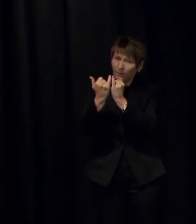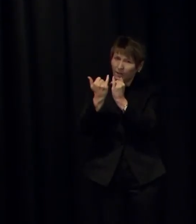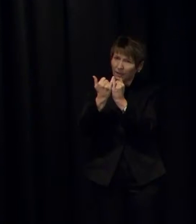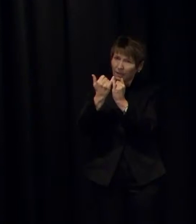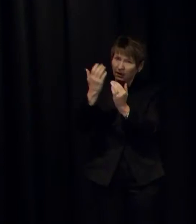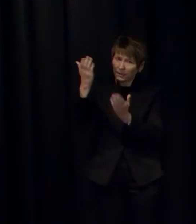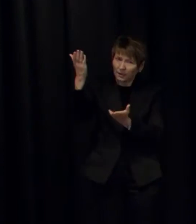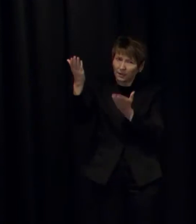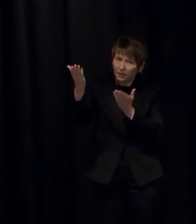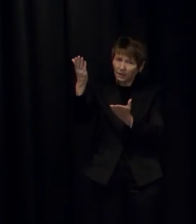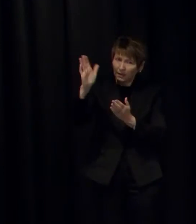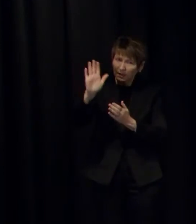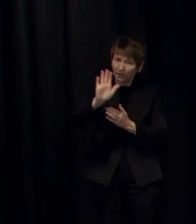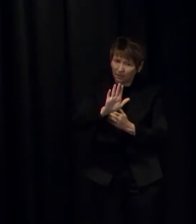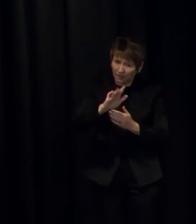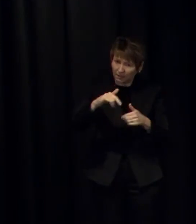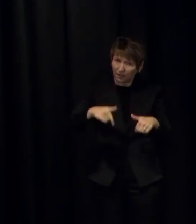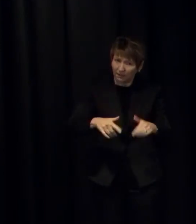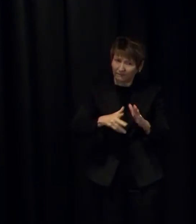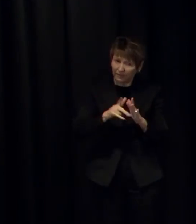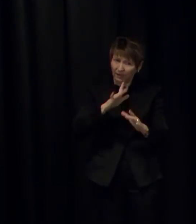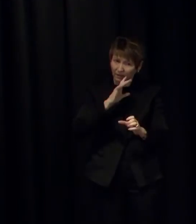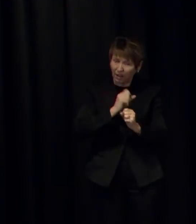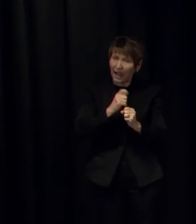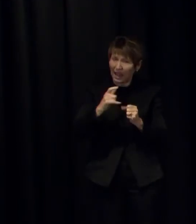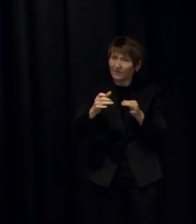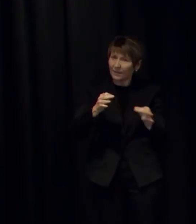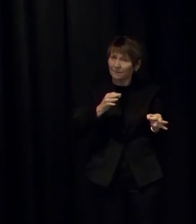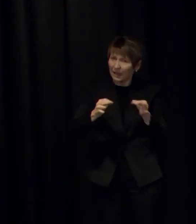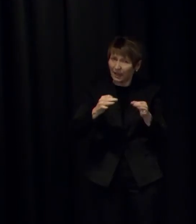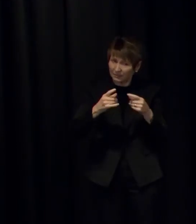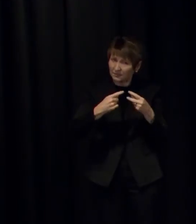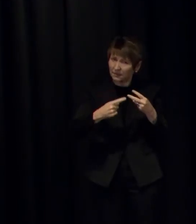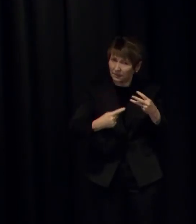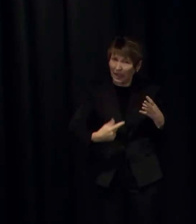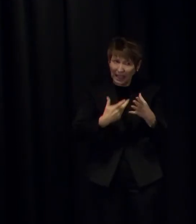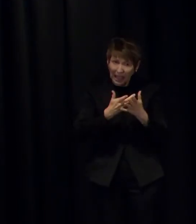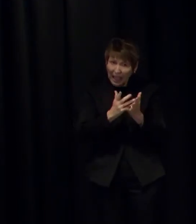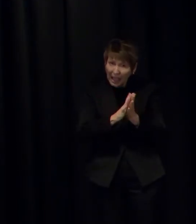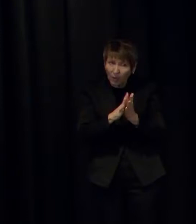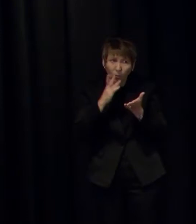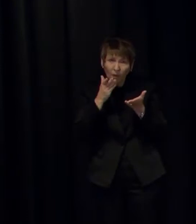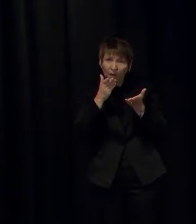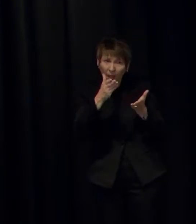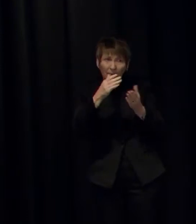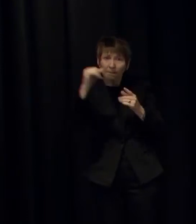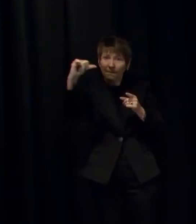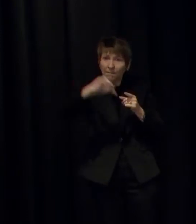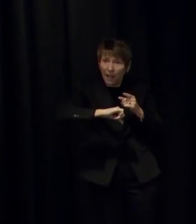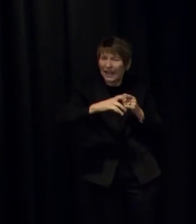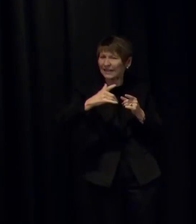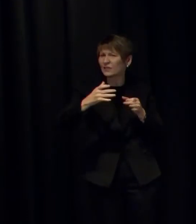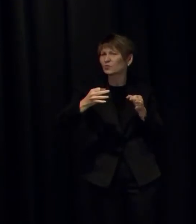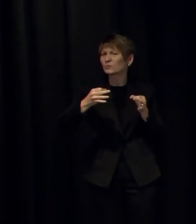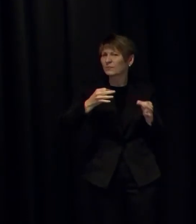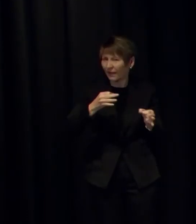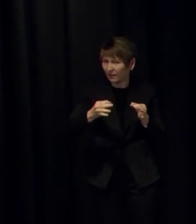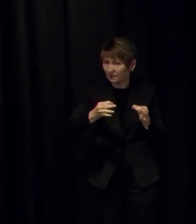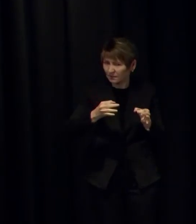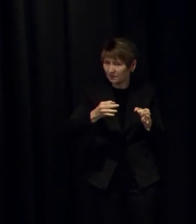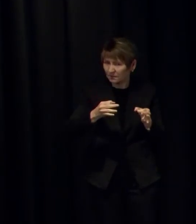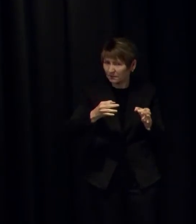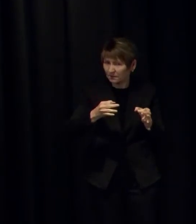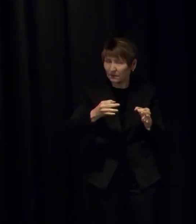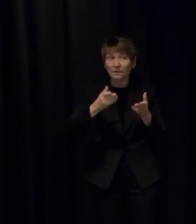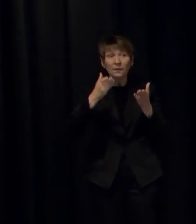more, and have been for months. So we will have quarantine in a vaccinated economy and a vaccinated community looks